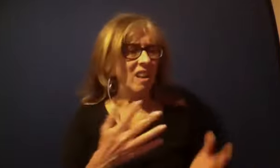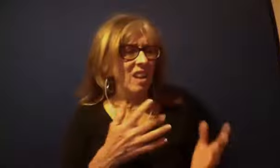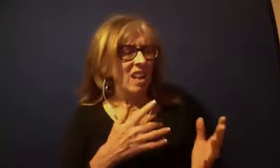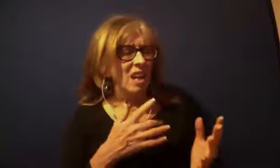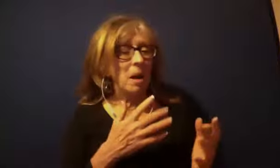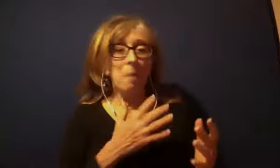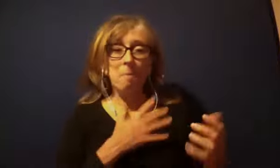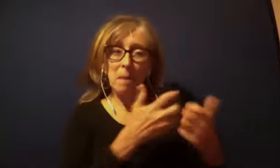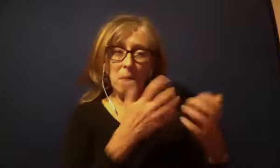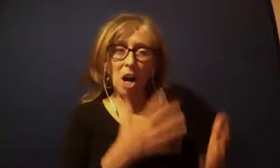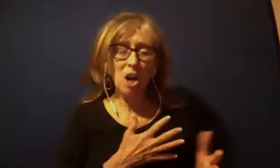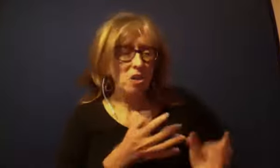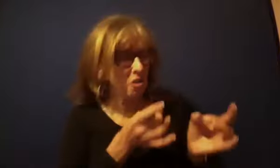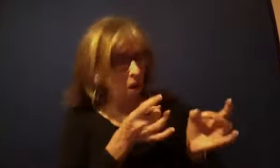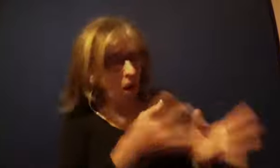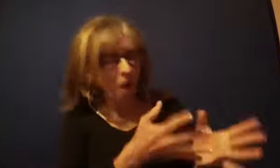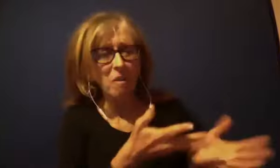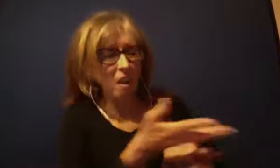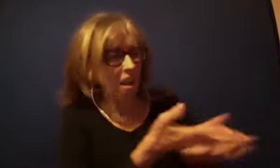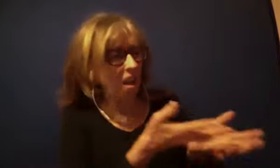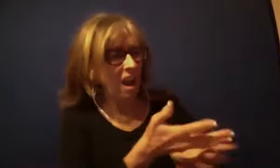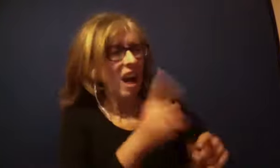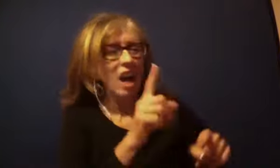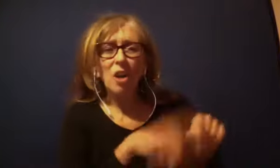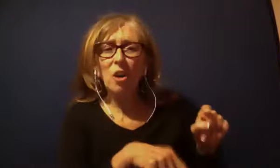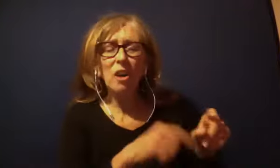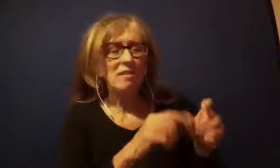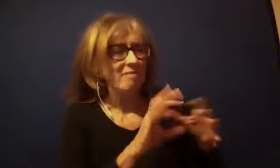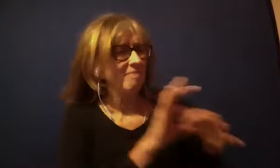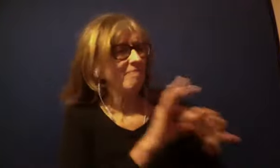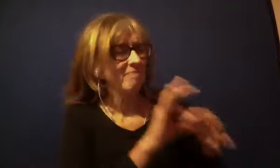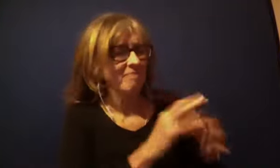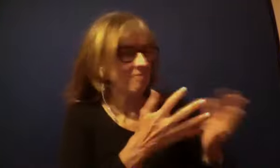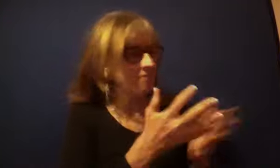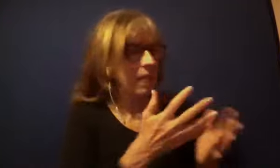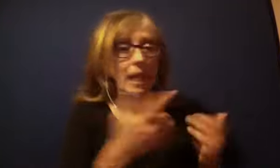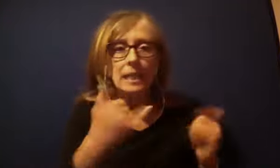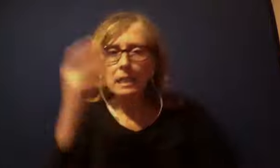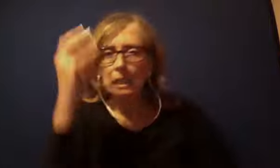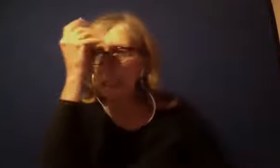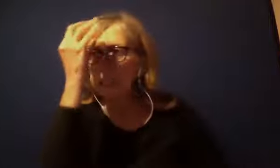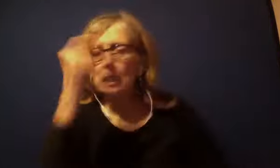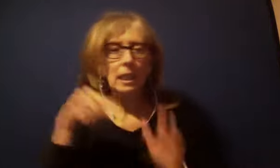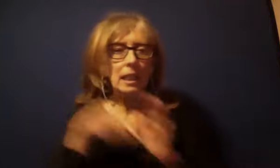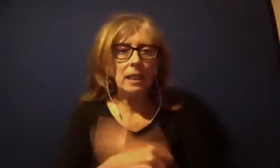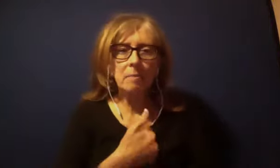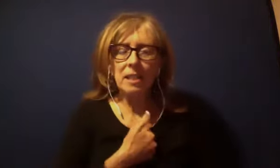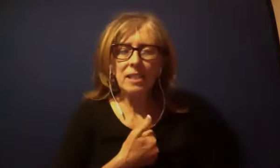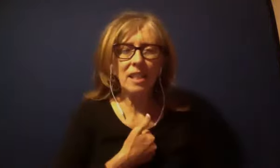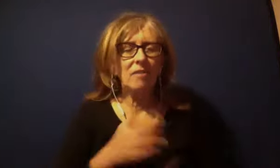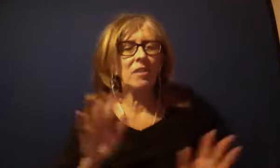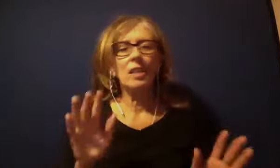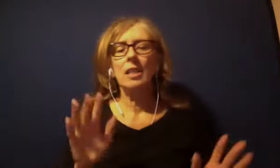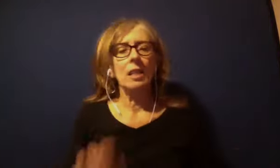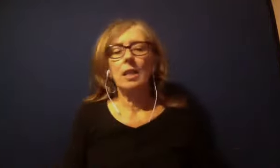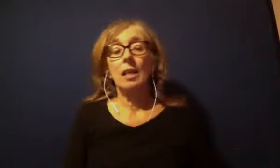partner, couldn't, maintain relationships, still had those suicidal thoughts, and I'd really isolated my life to the point that I couldn't even leave